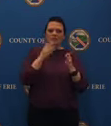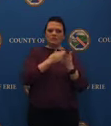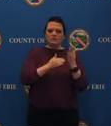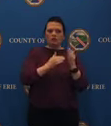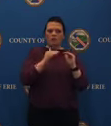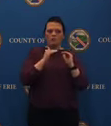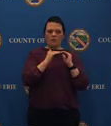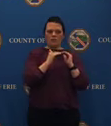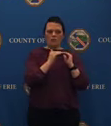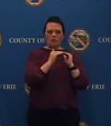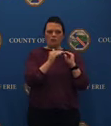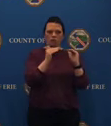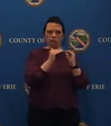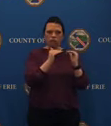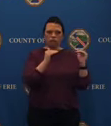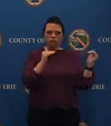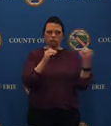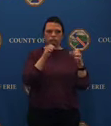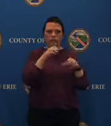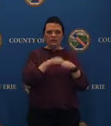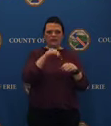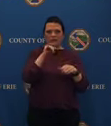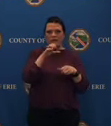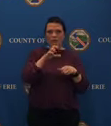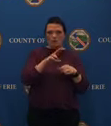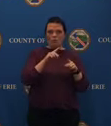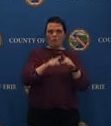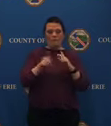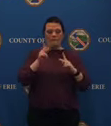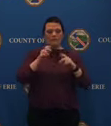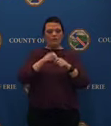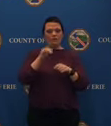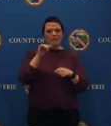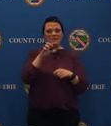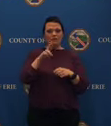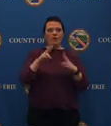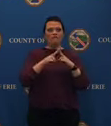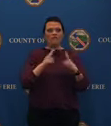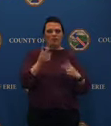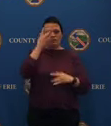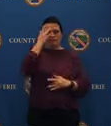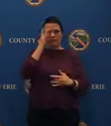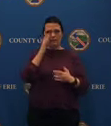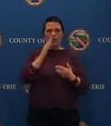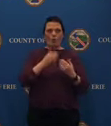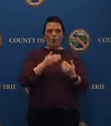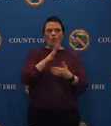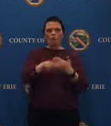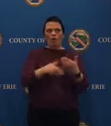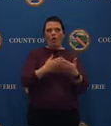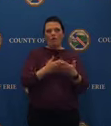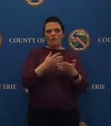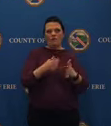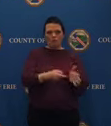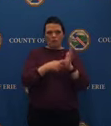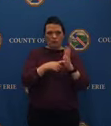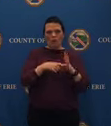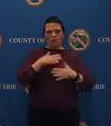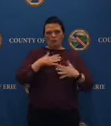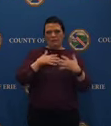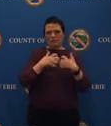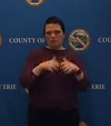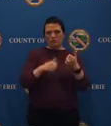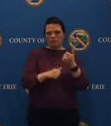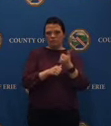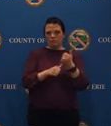the ICU, though the individuals in the ICU are very sick, and almost all of them require some sort of airway assist. So we are